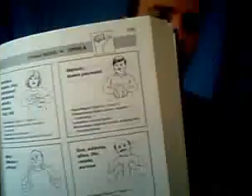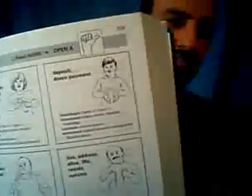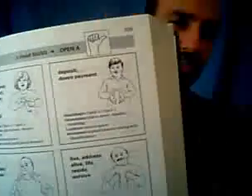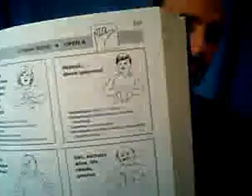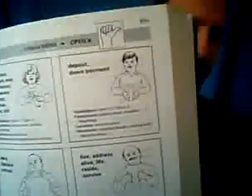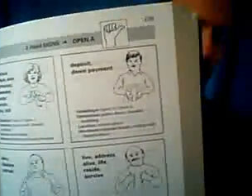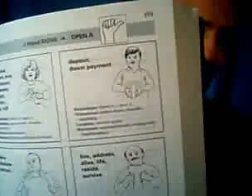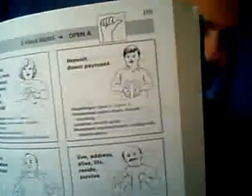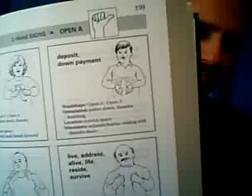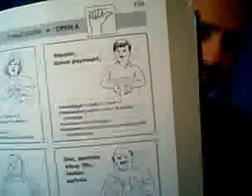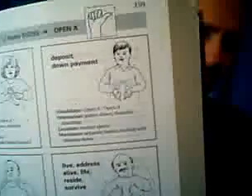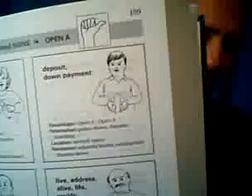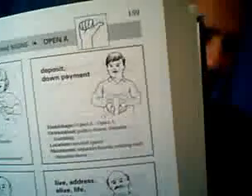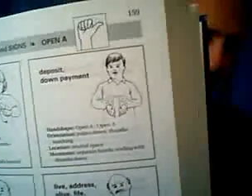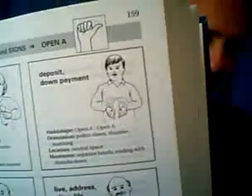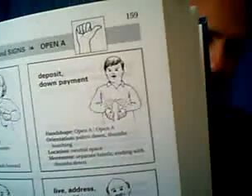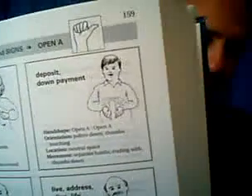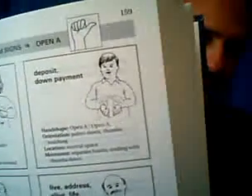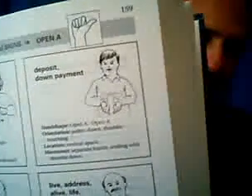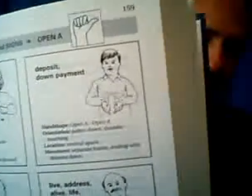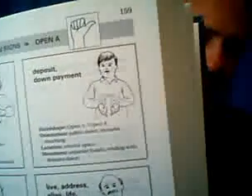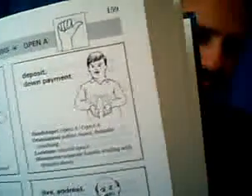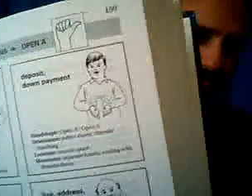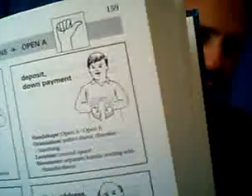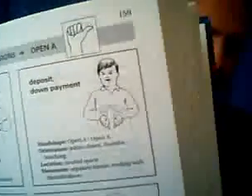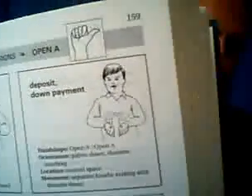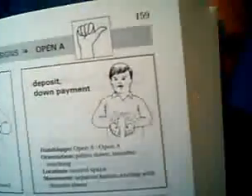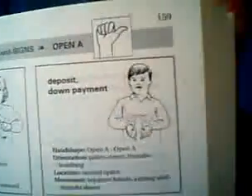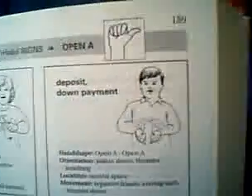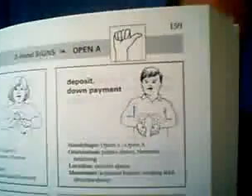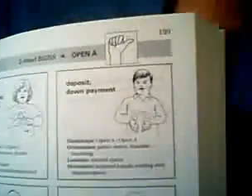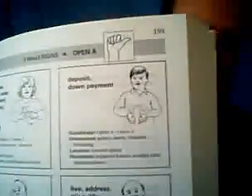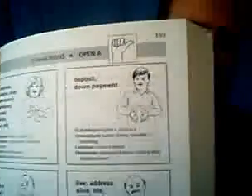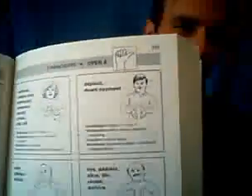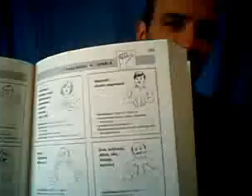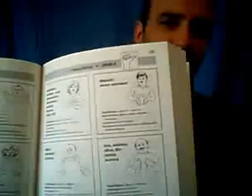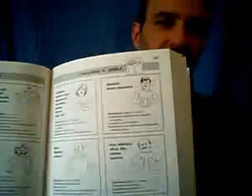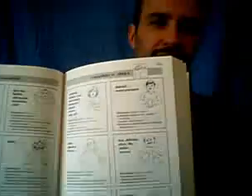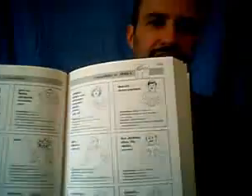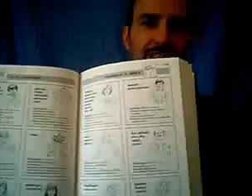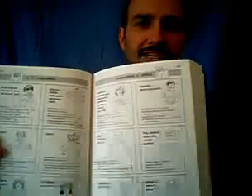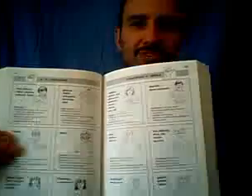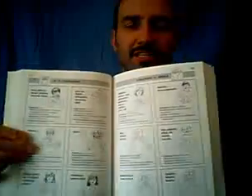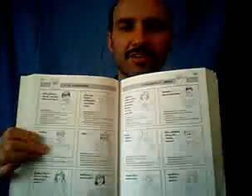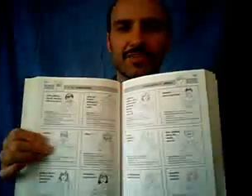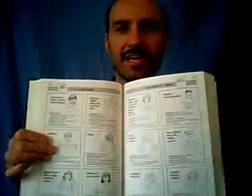give a solid description of how to do the sign. They tell you the hand orientation, the